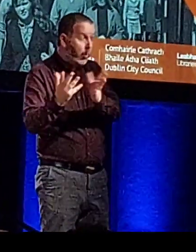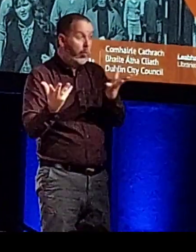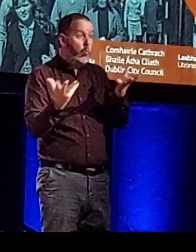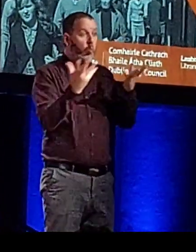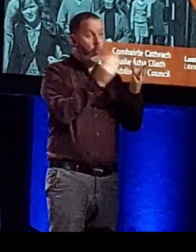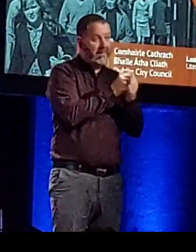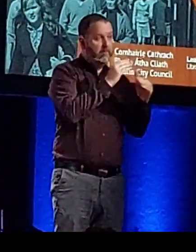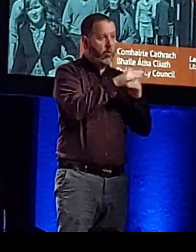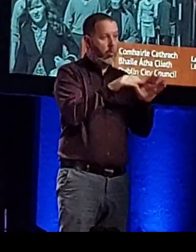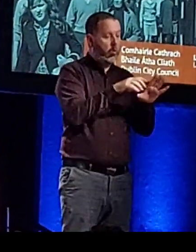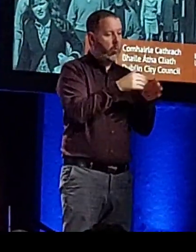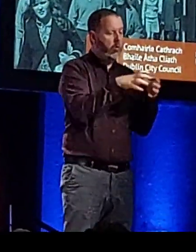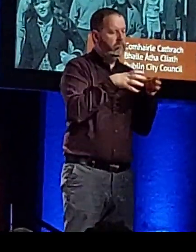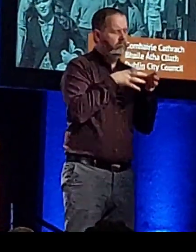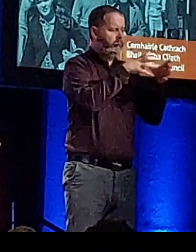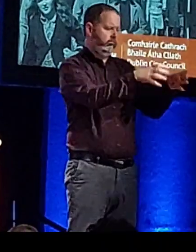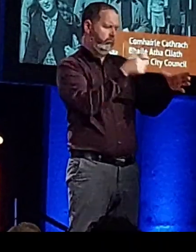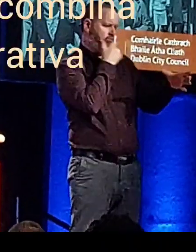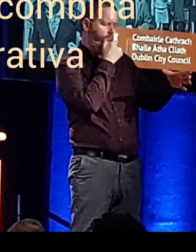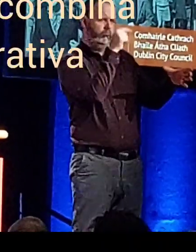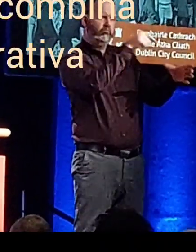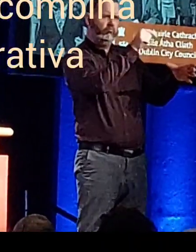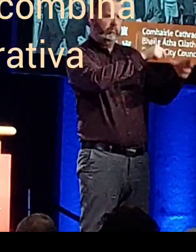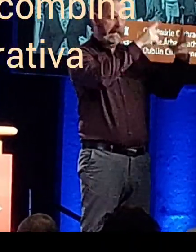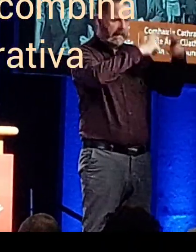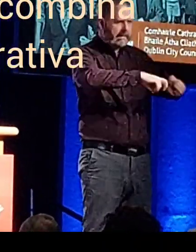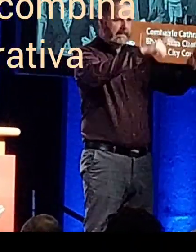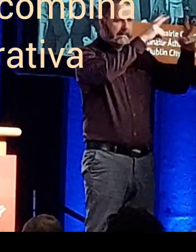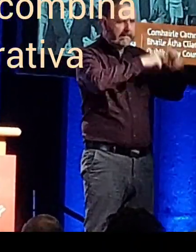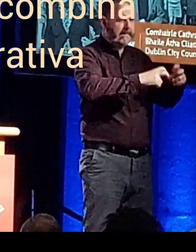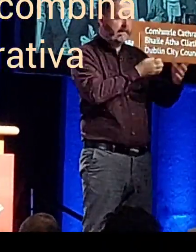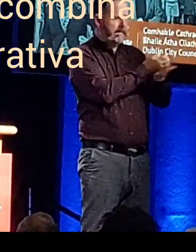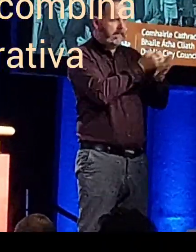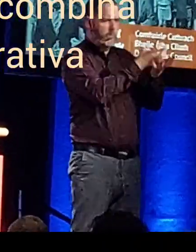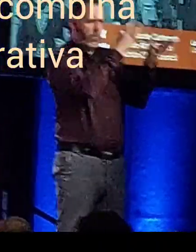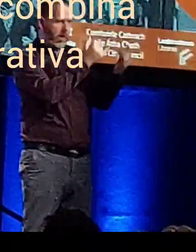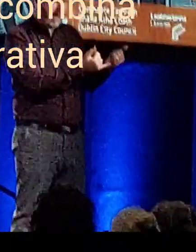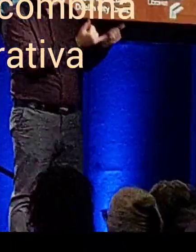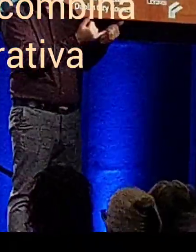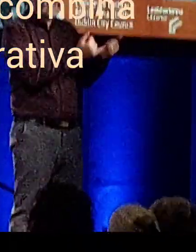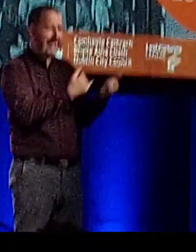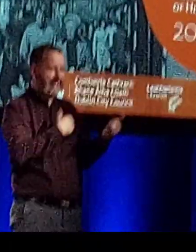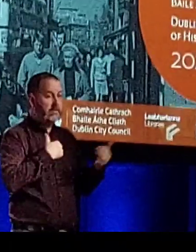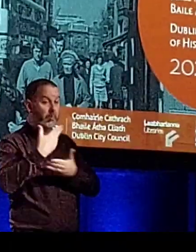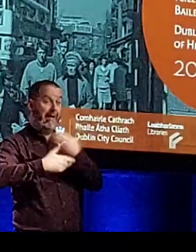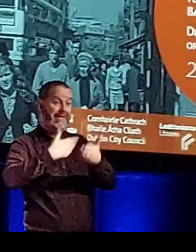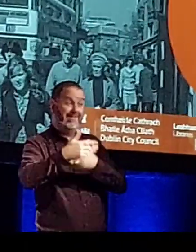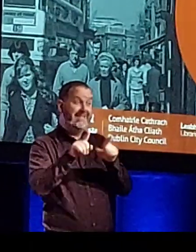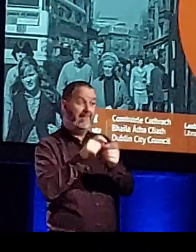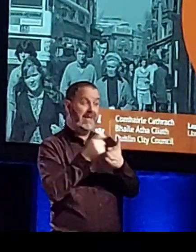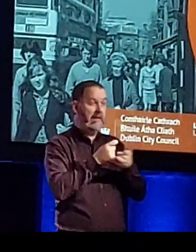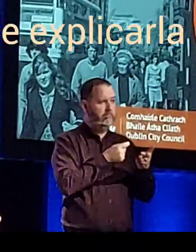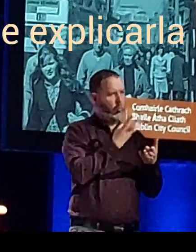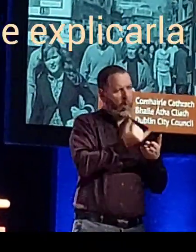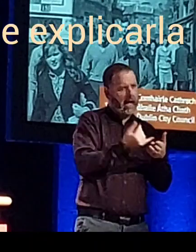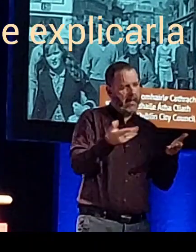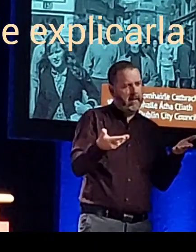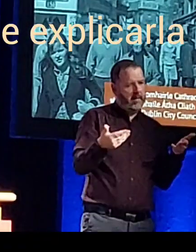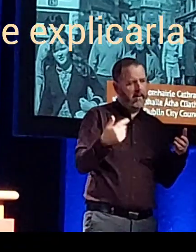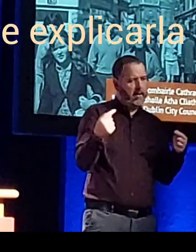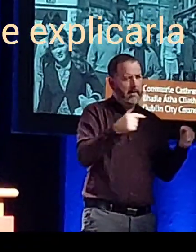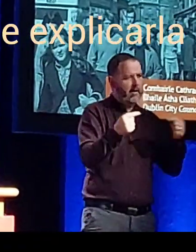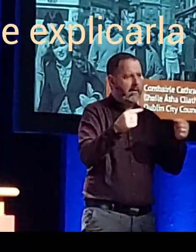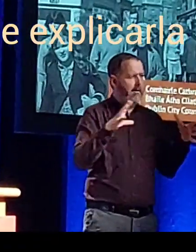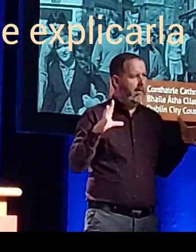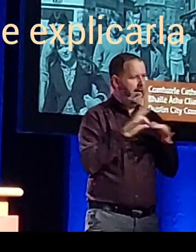more analytical attempt to explain things as I'm going along, providing the narrative. So it might be a paradox that there's